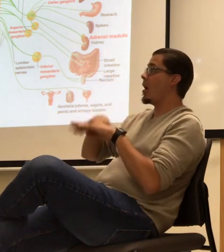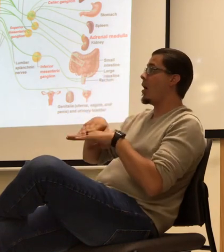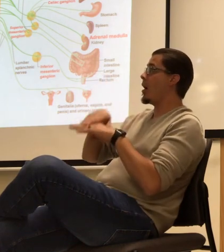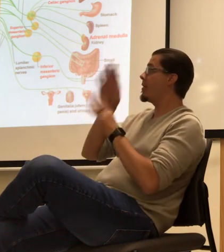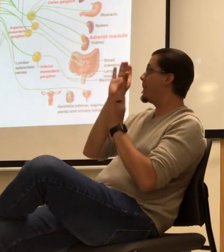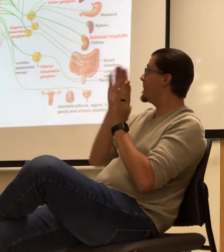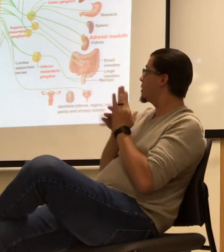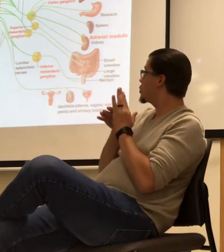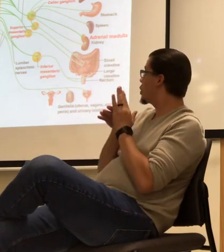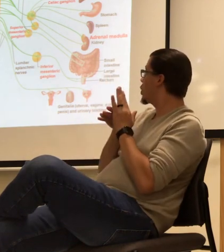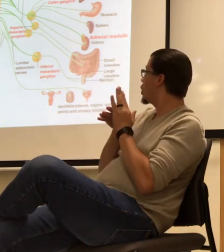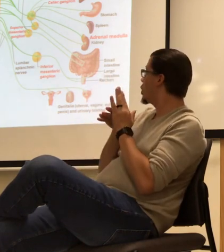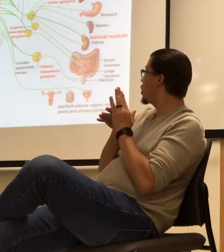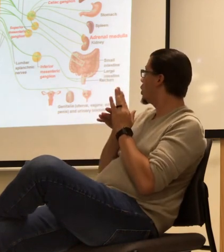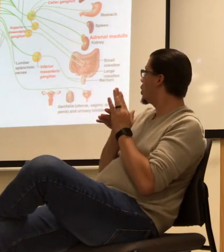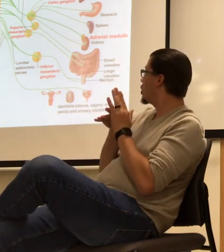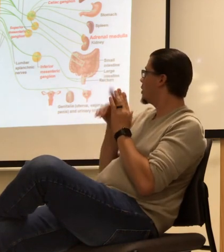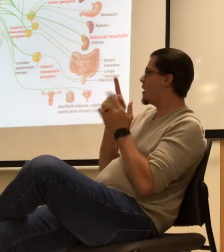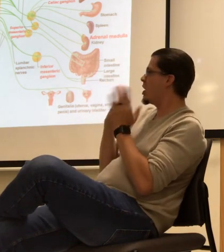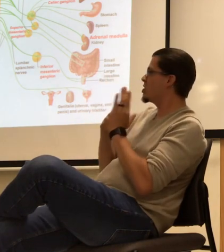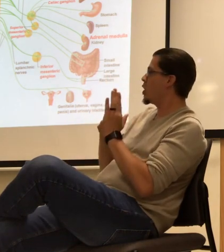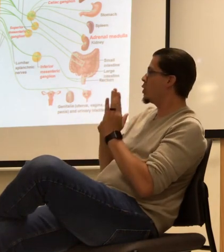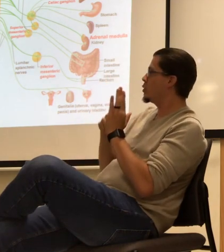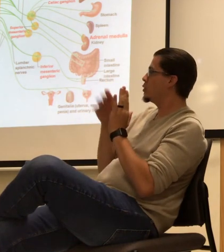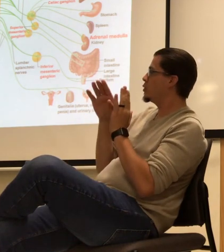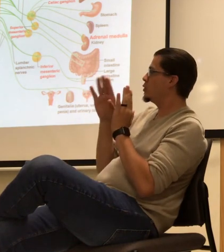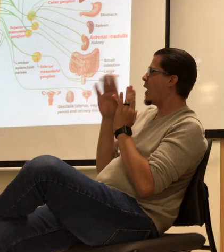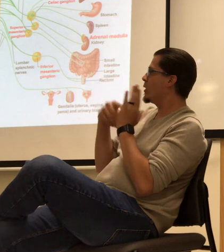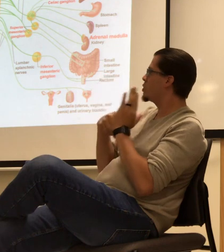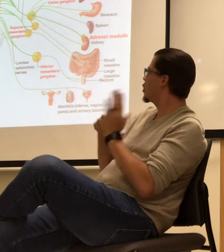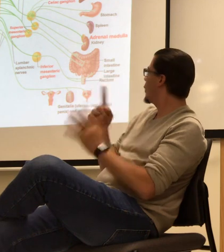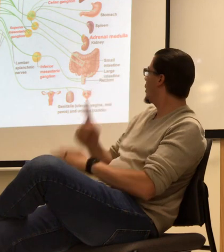figure. Just point it out. Just for adrenal medulla.